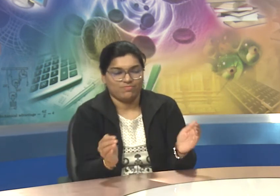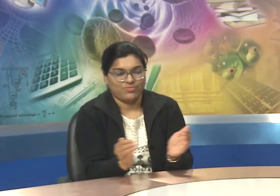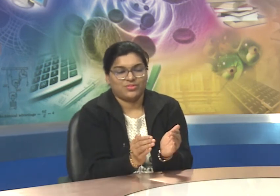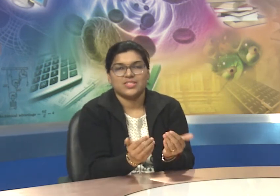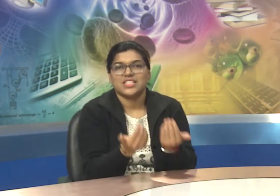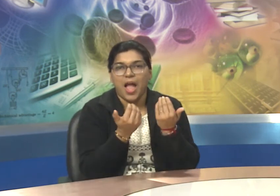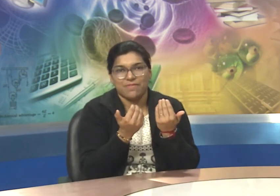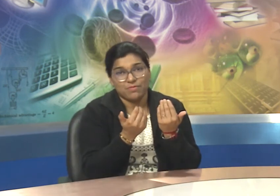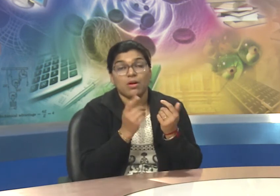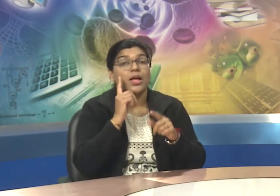without any